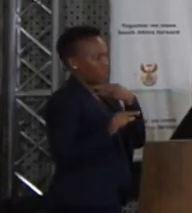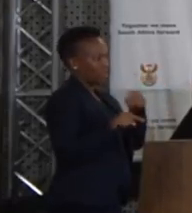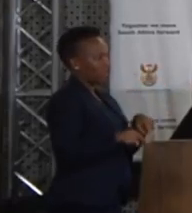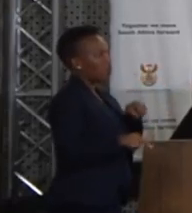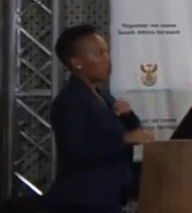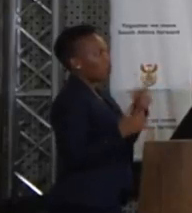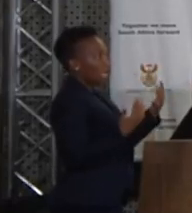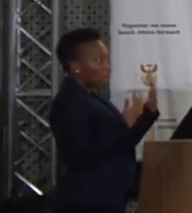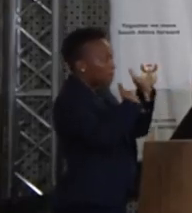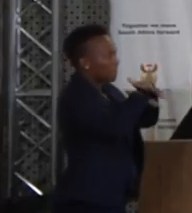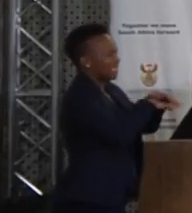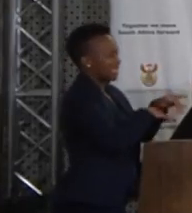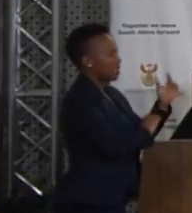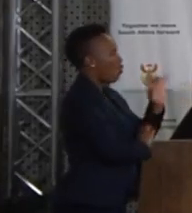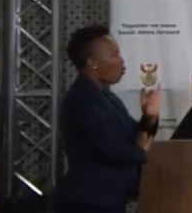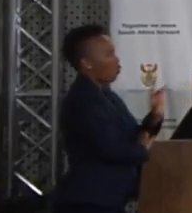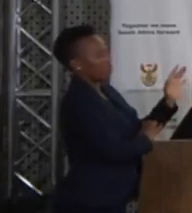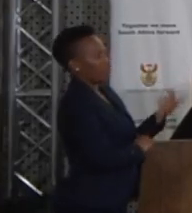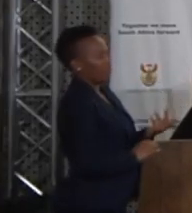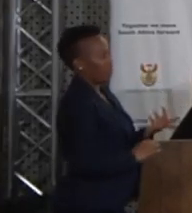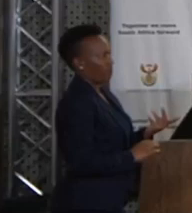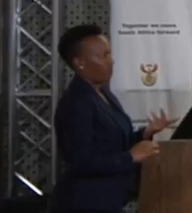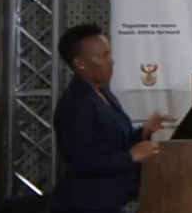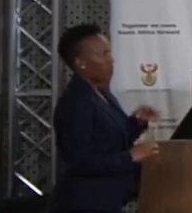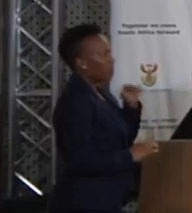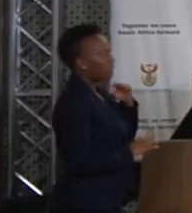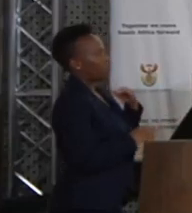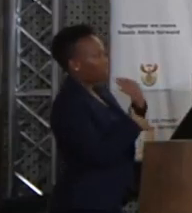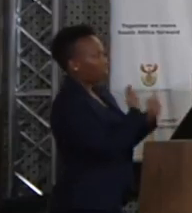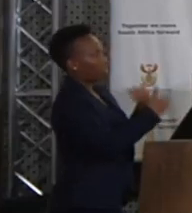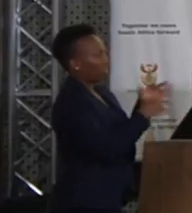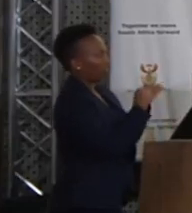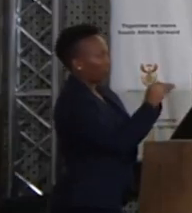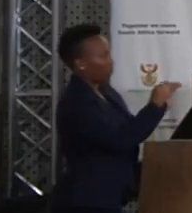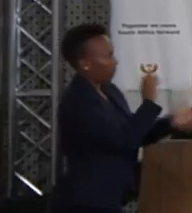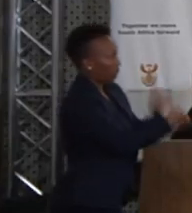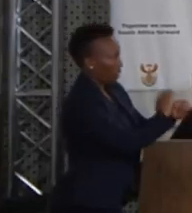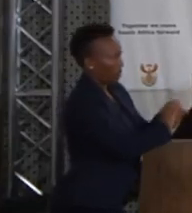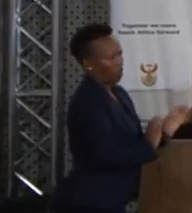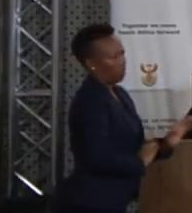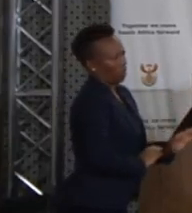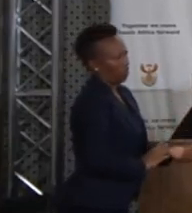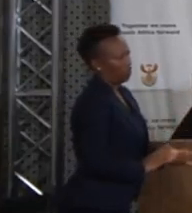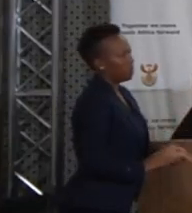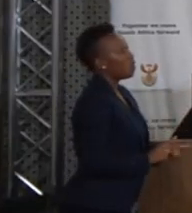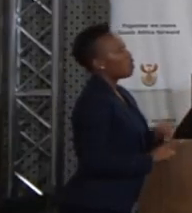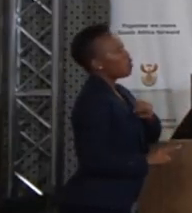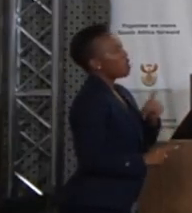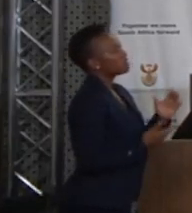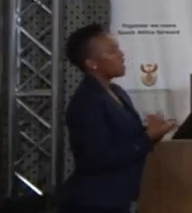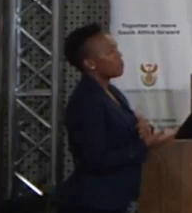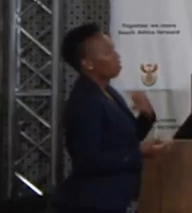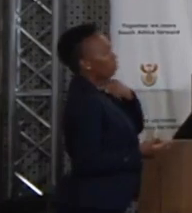once-off kind of implementation. It's not going to be an ongoing kind of an implementation. Somebody who, people who might be